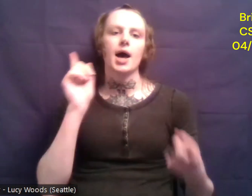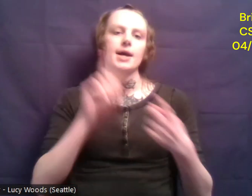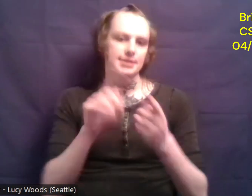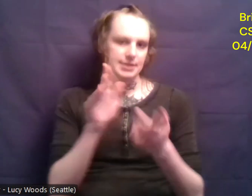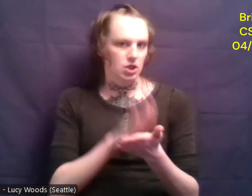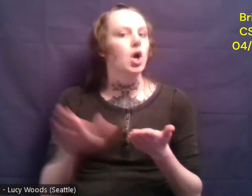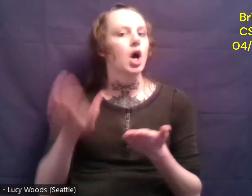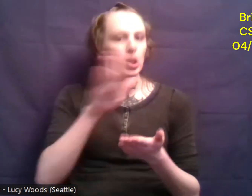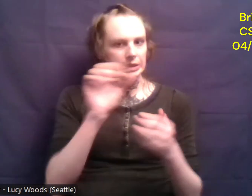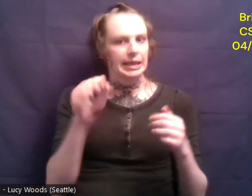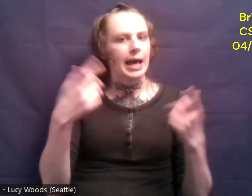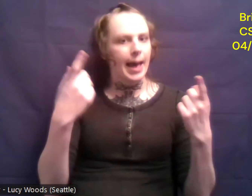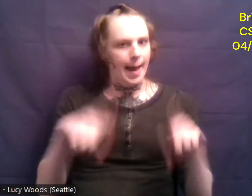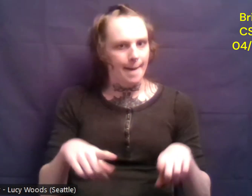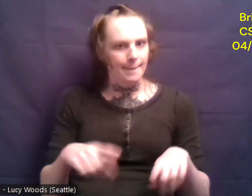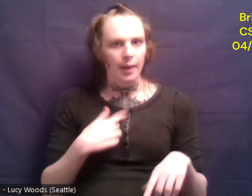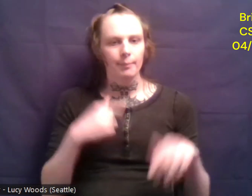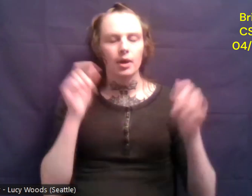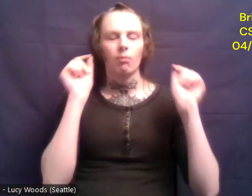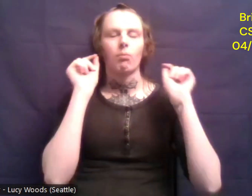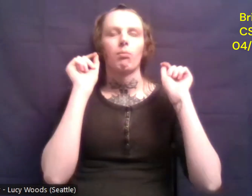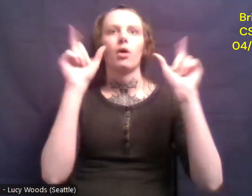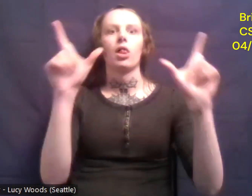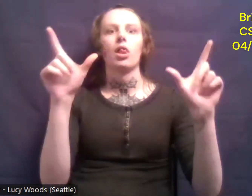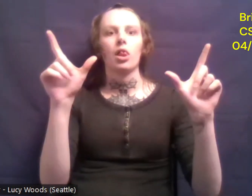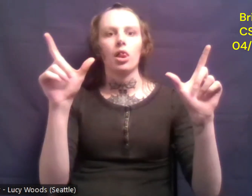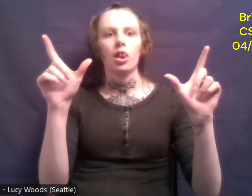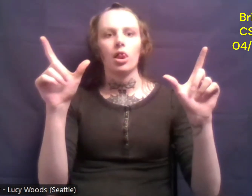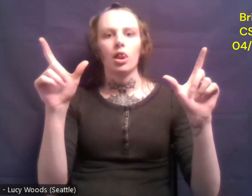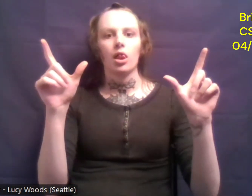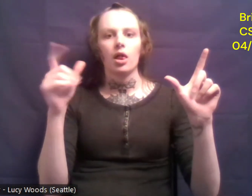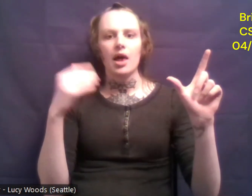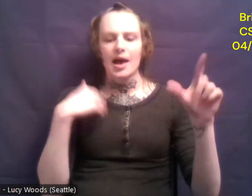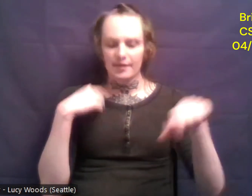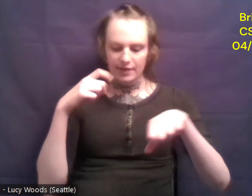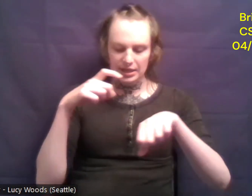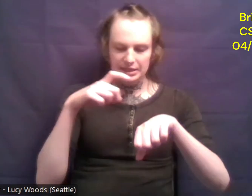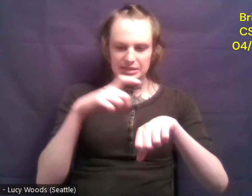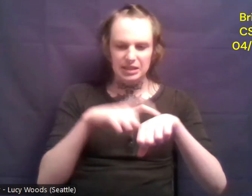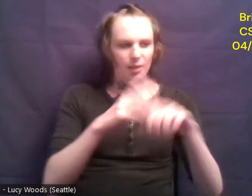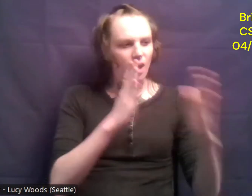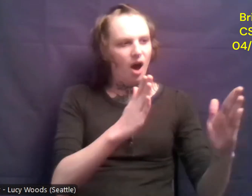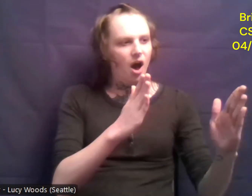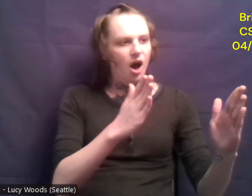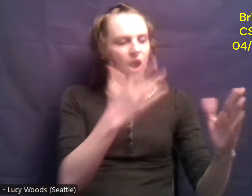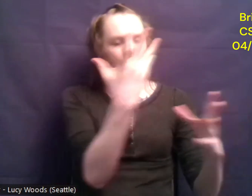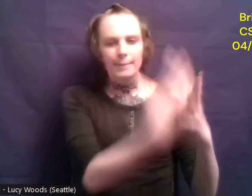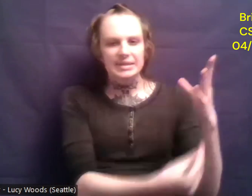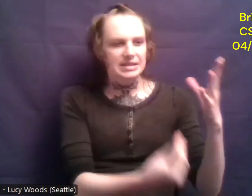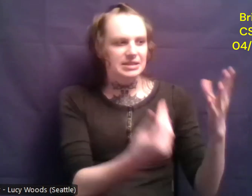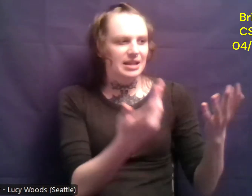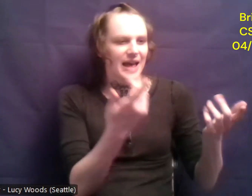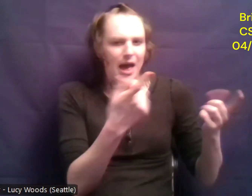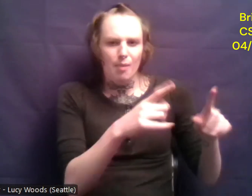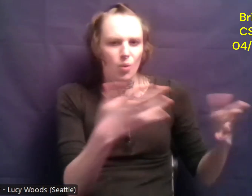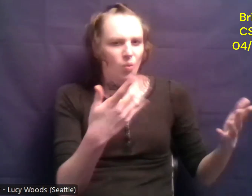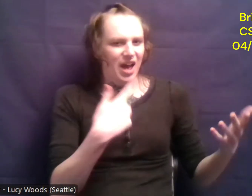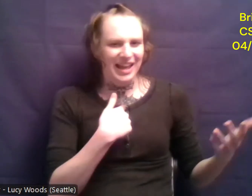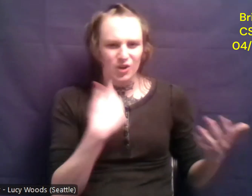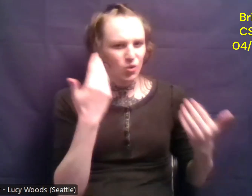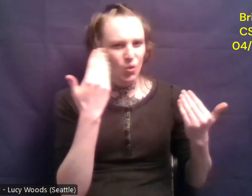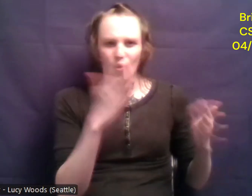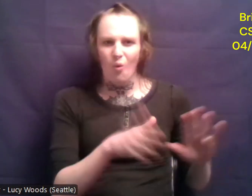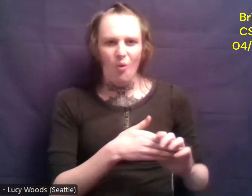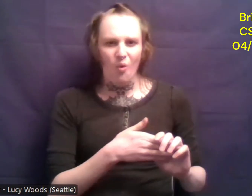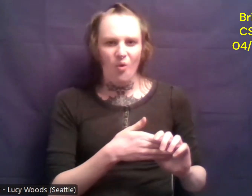w waking up and having like chunks of time missing and kind of just realizing like I only